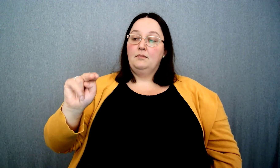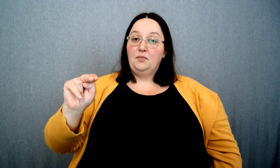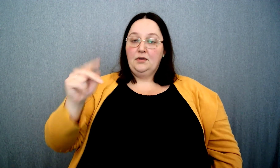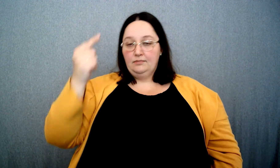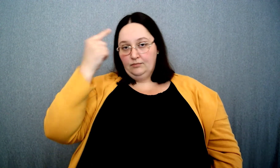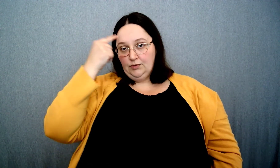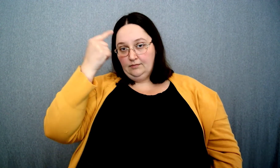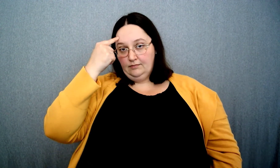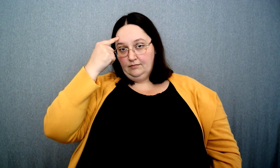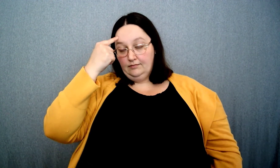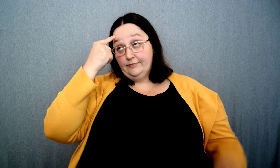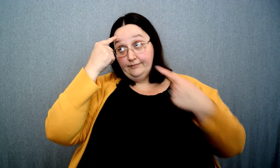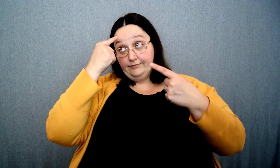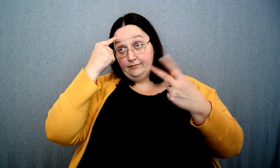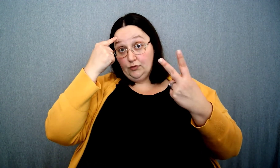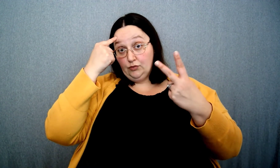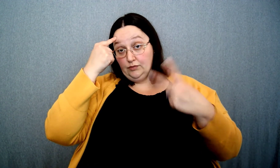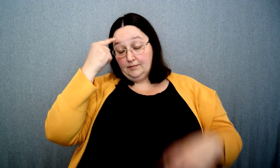Brain is twice.